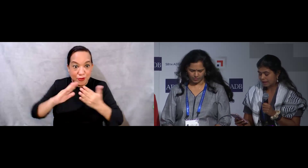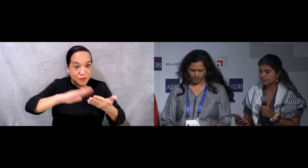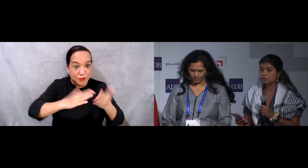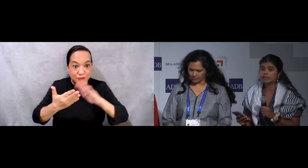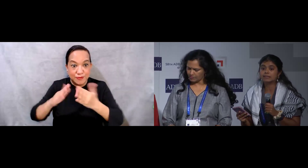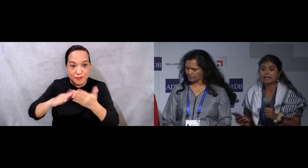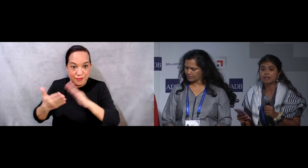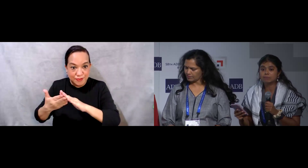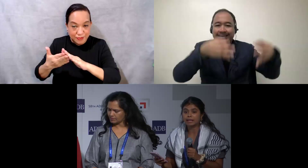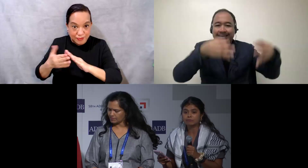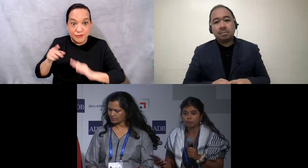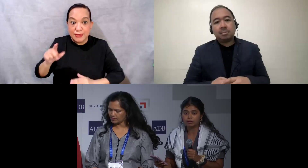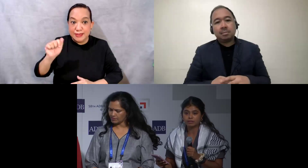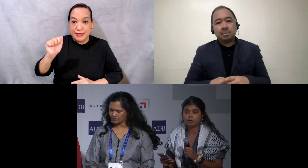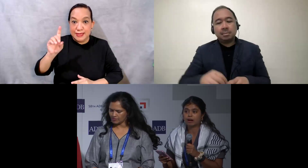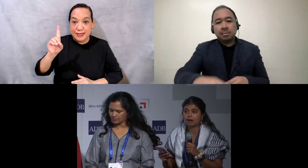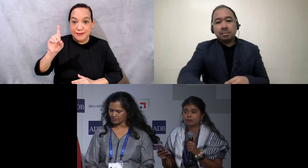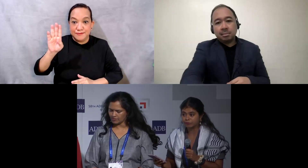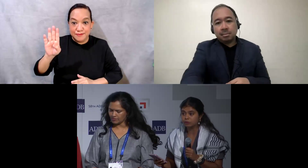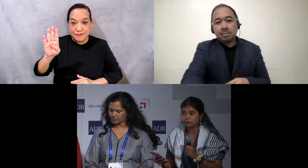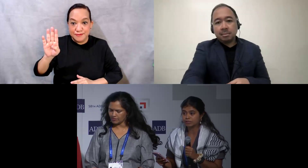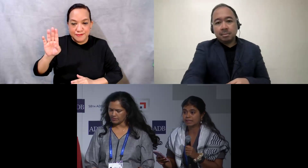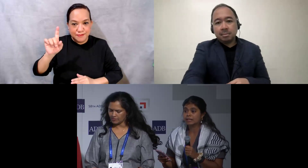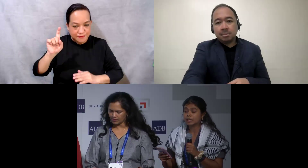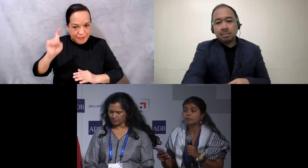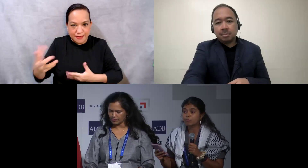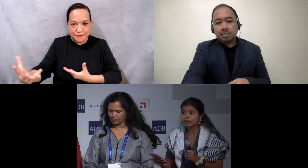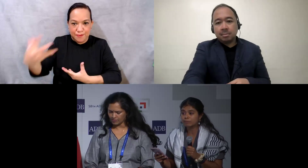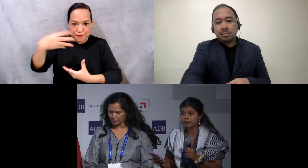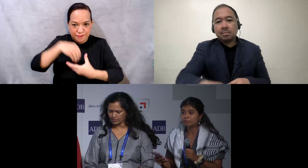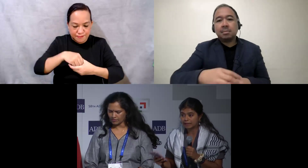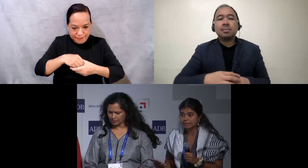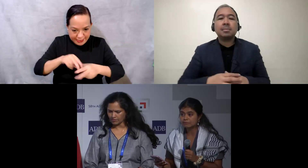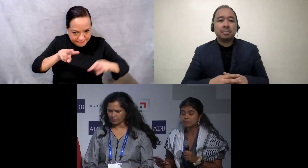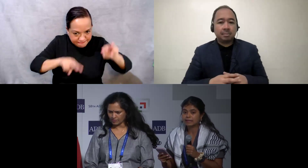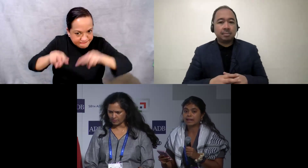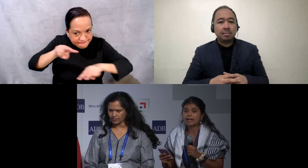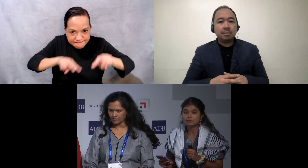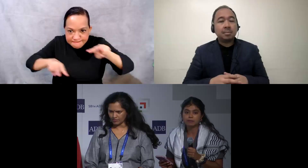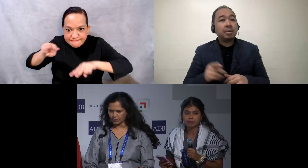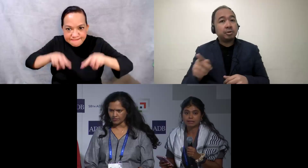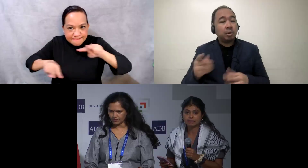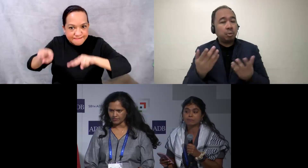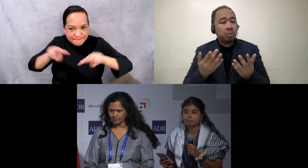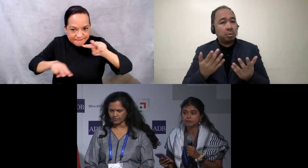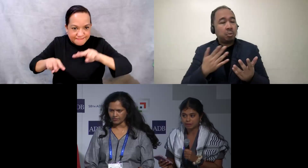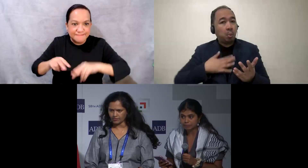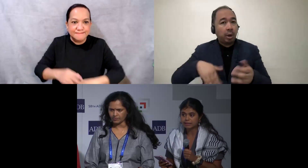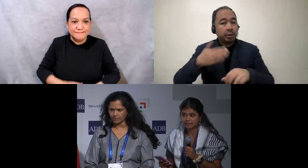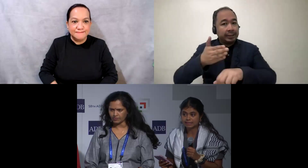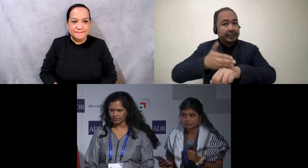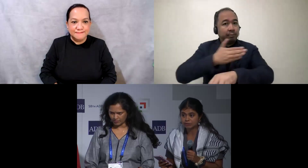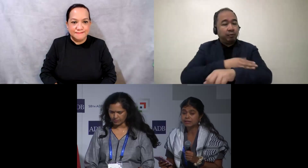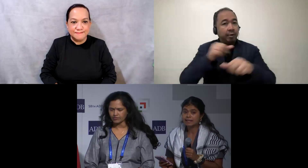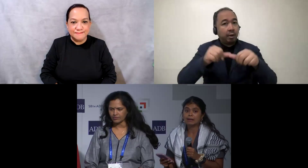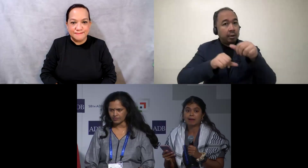well. And so I think that is our main focus for our review, which is that if you want a better mechanism, it has to be a mechanism that puts